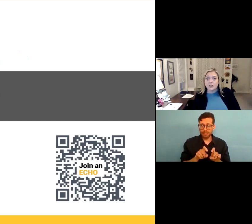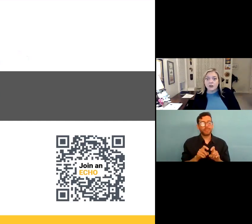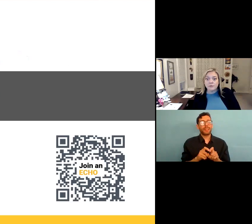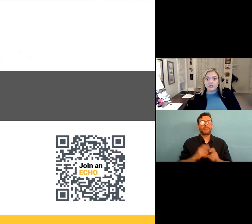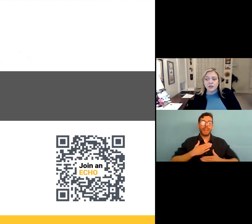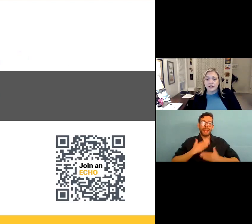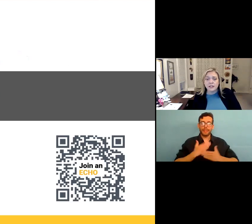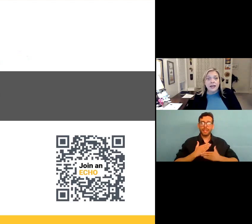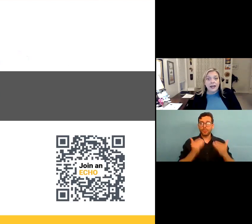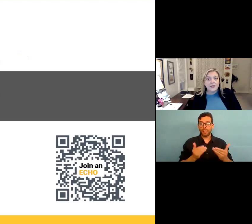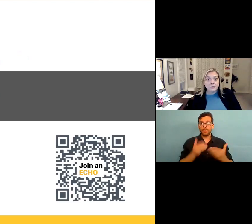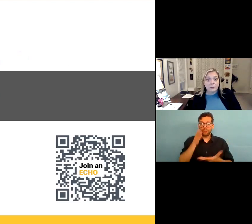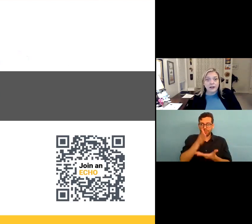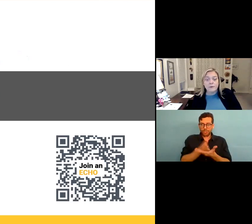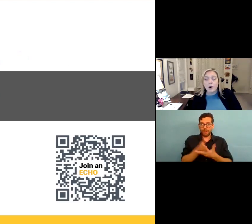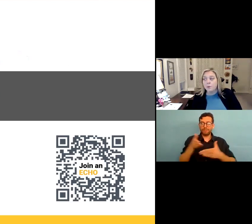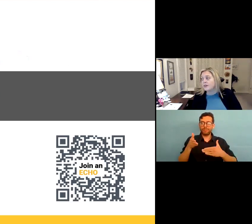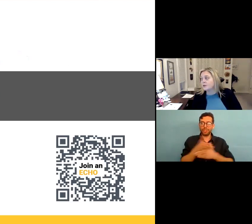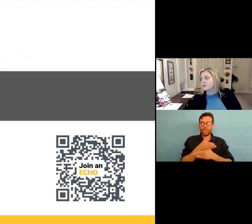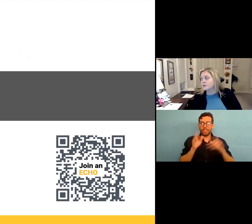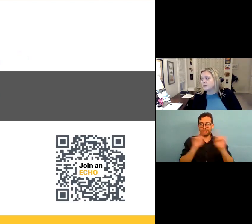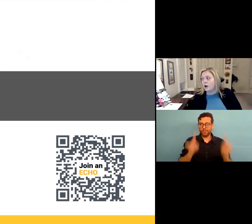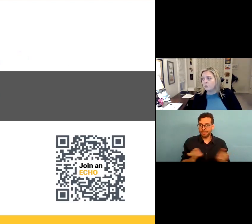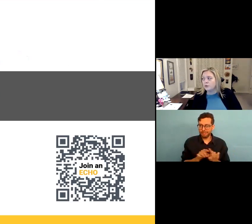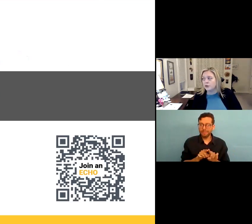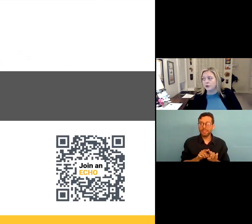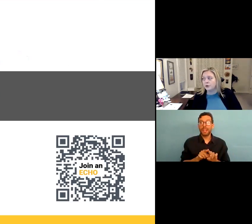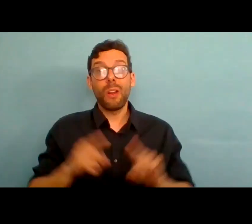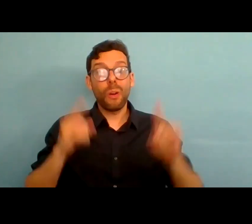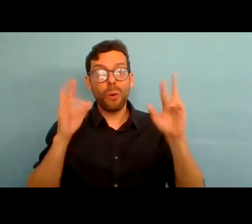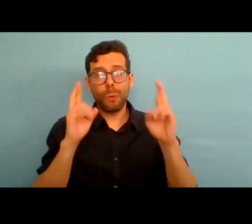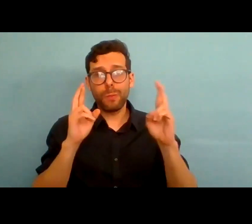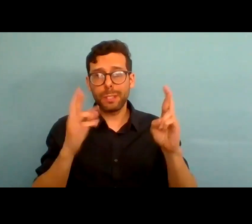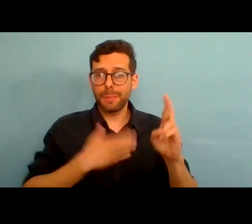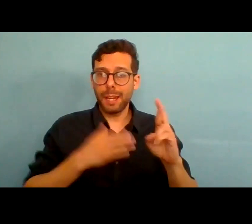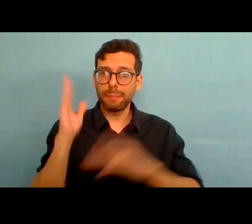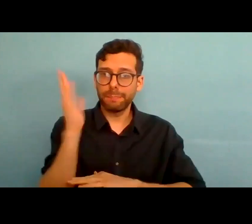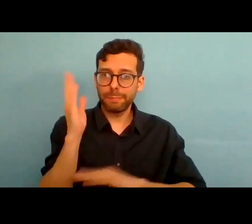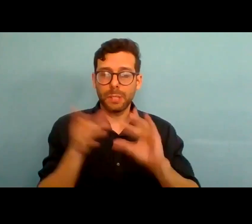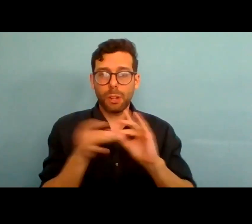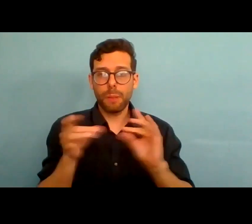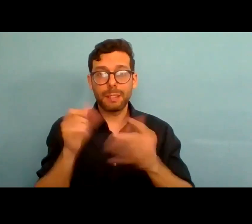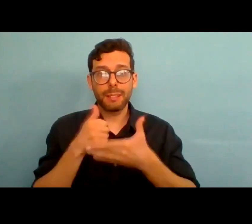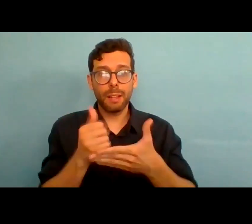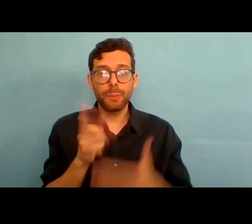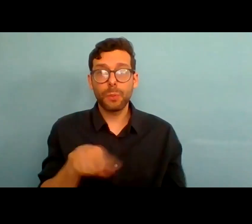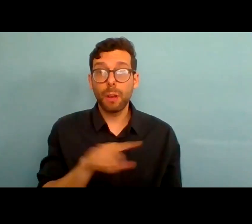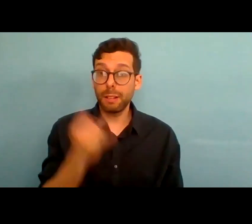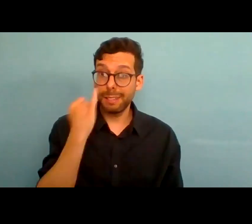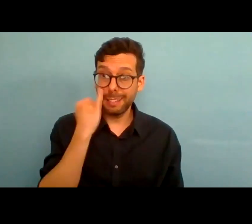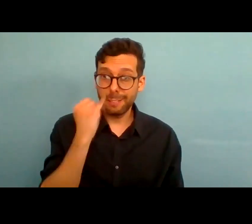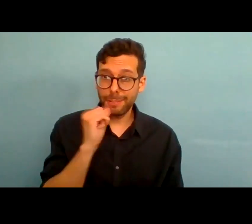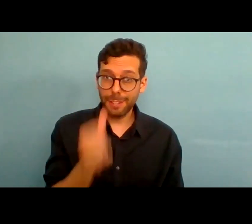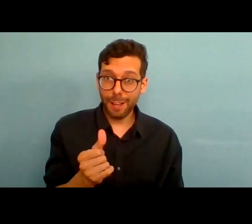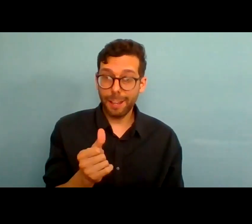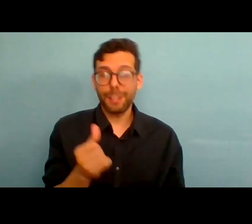stop sharing my screen at this point, and I'm hoping that those comments were helpful for you. But if not, or